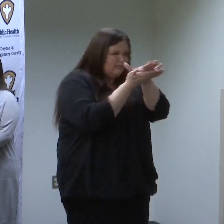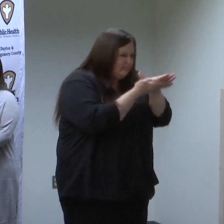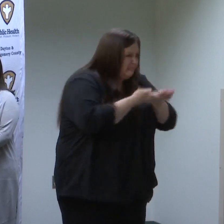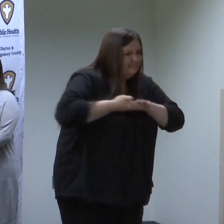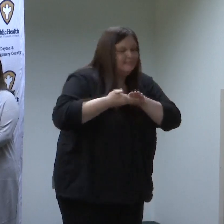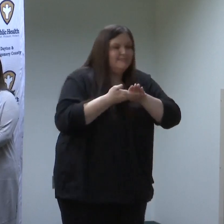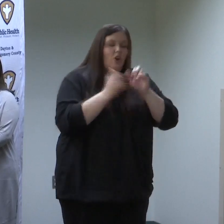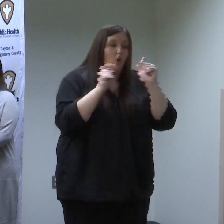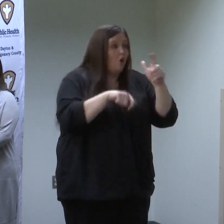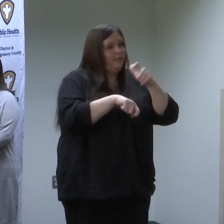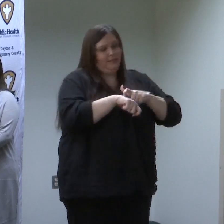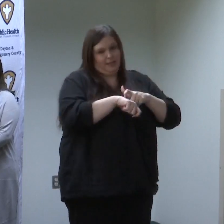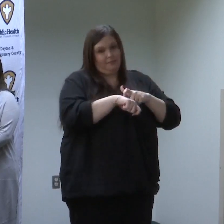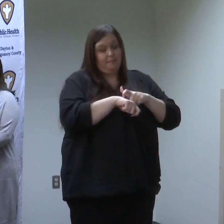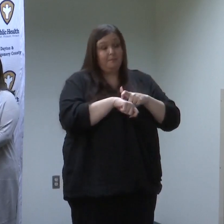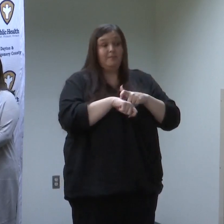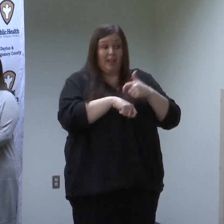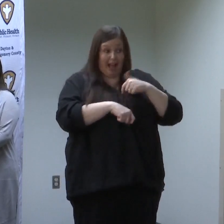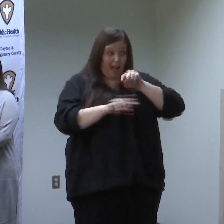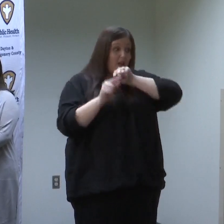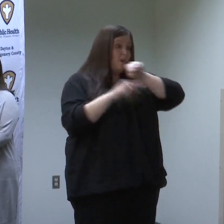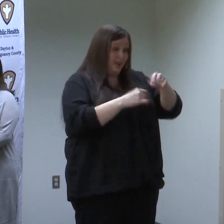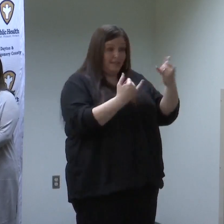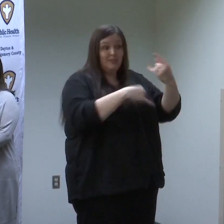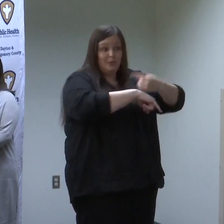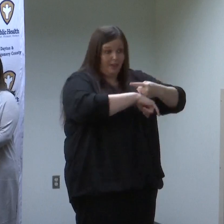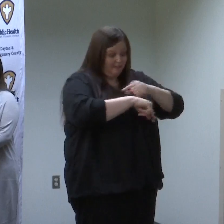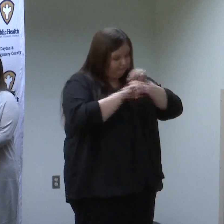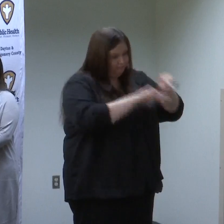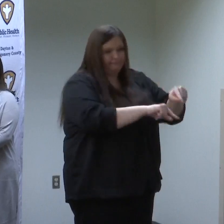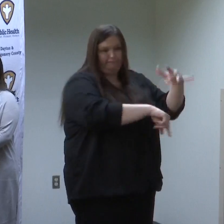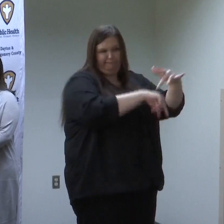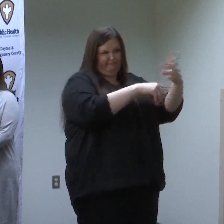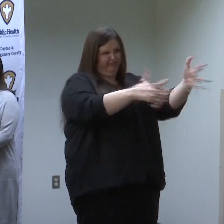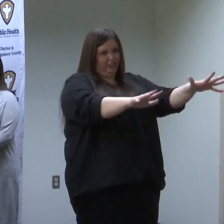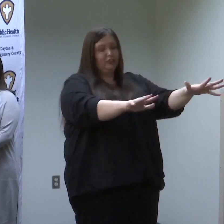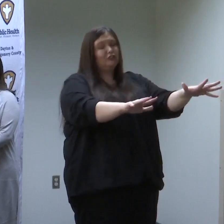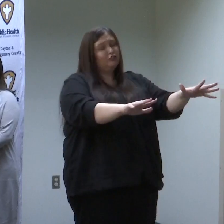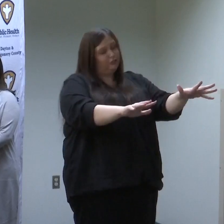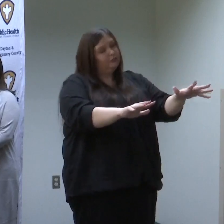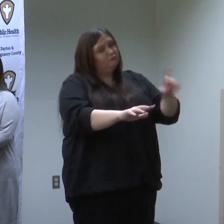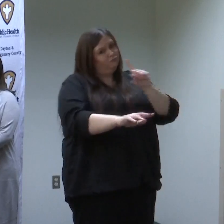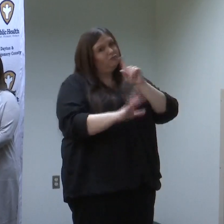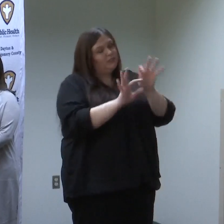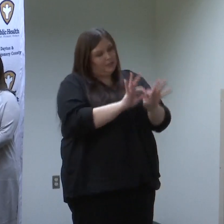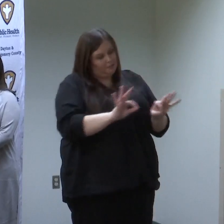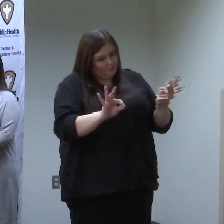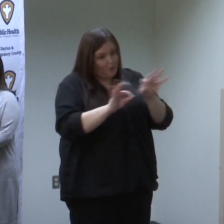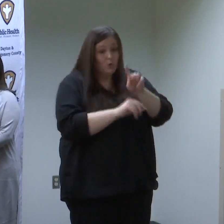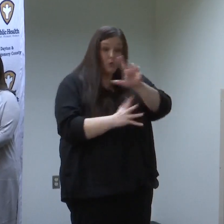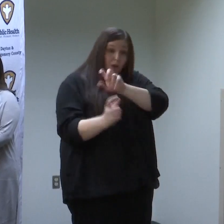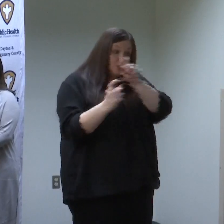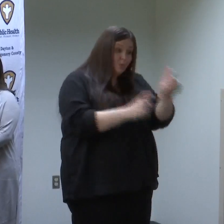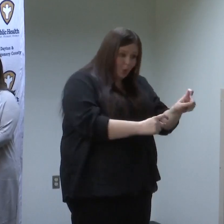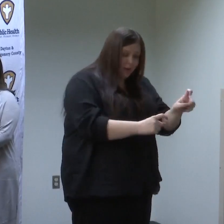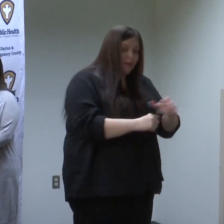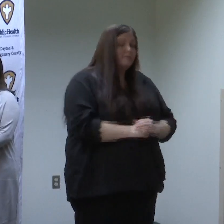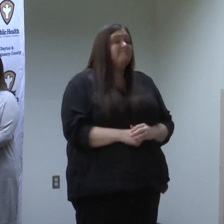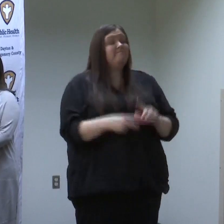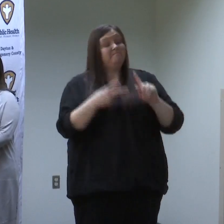sanitizing all the time there. I did that today, and it's a good opportunity to help folks when you really want to give some help. The second thing